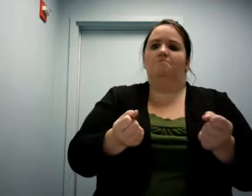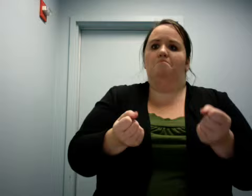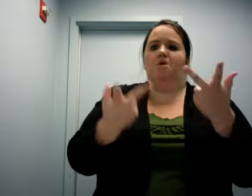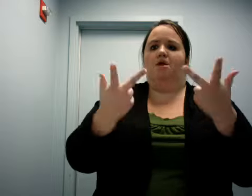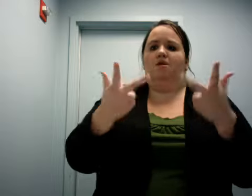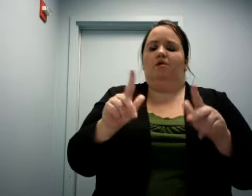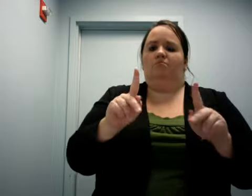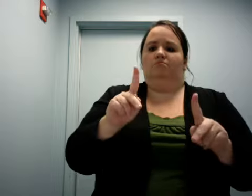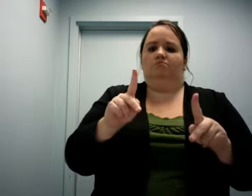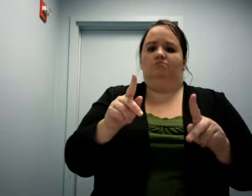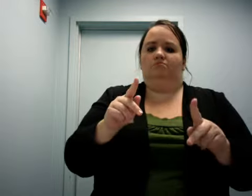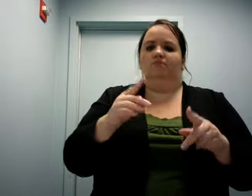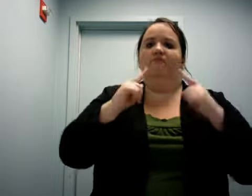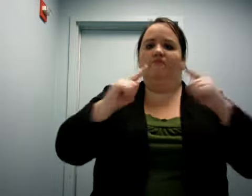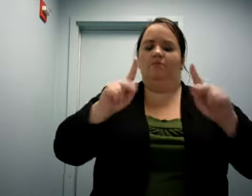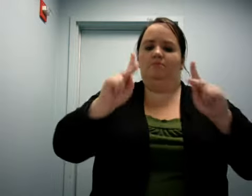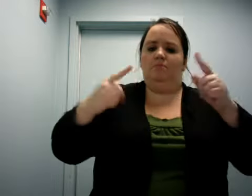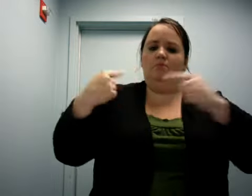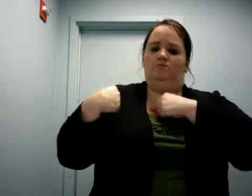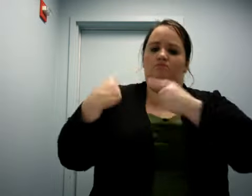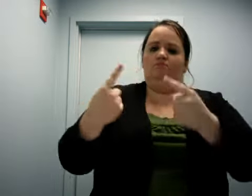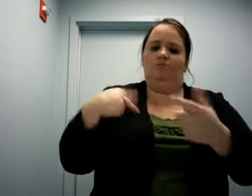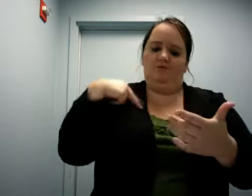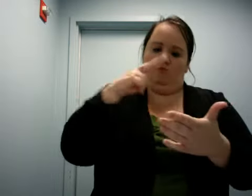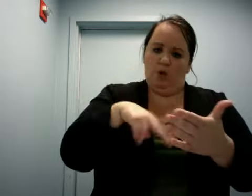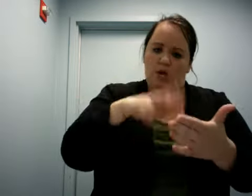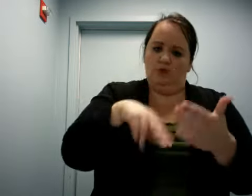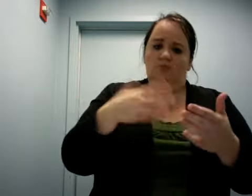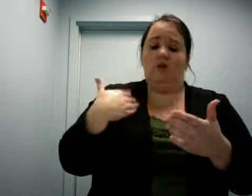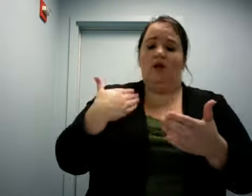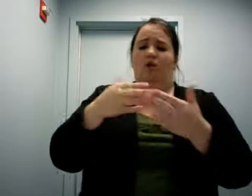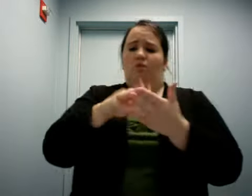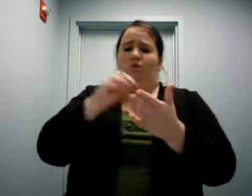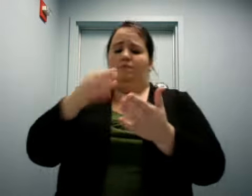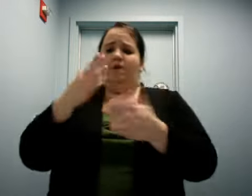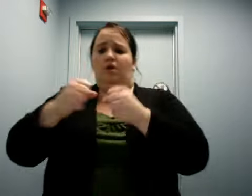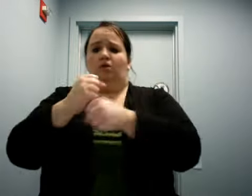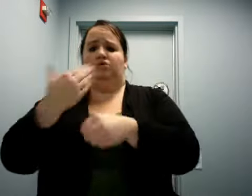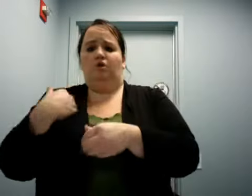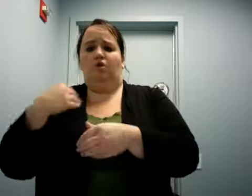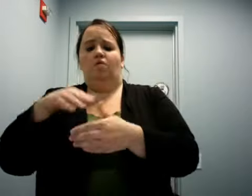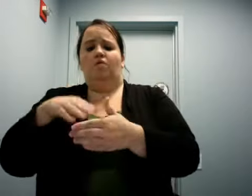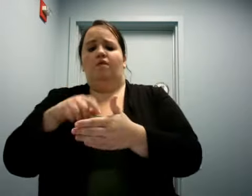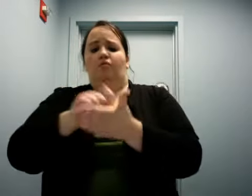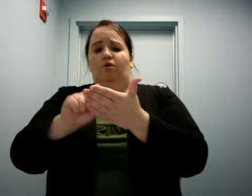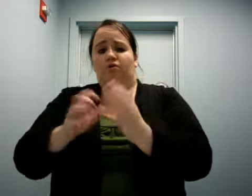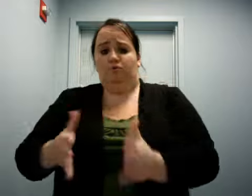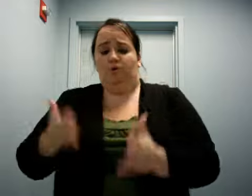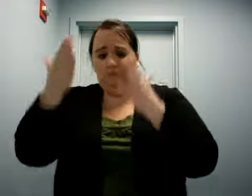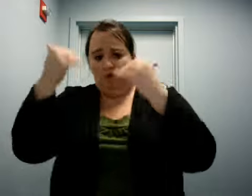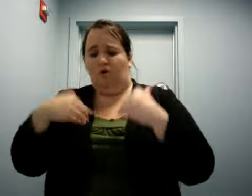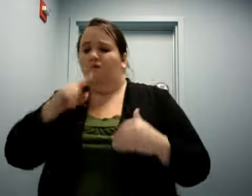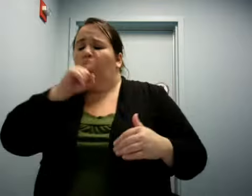When I learned some years ago that writers were expected to have had really unhappy childhoods to be successful,